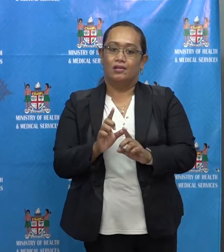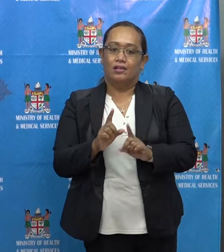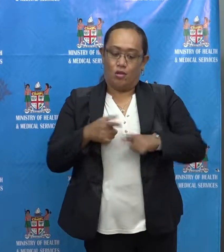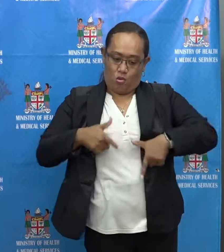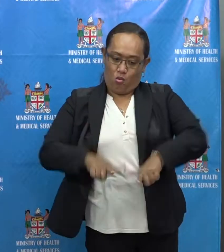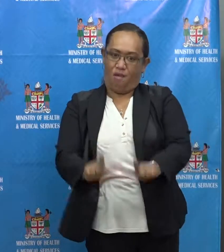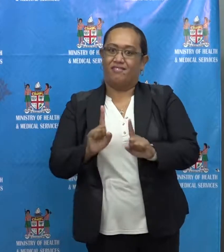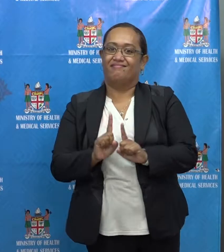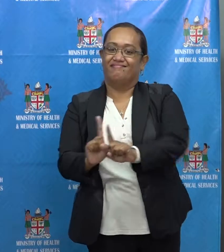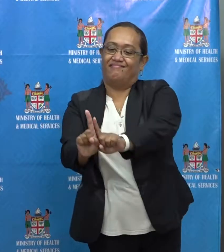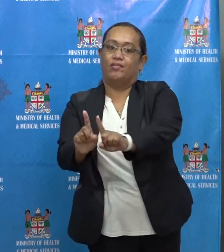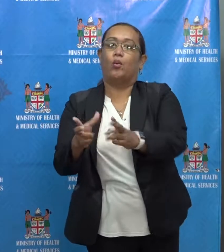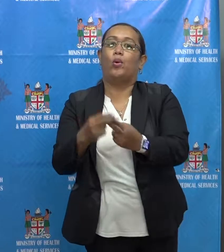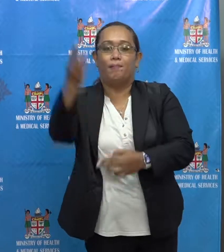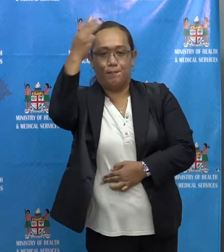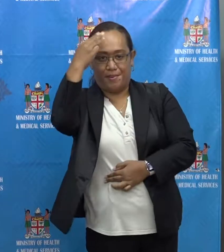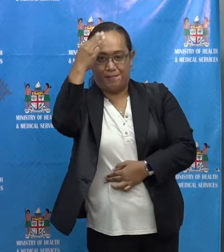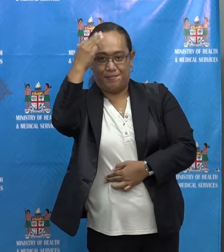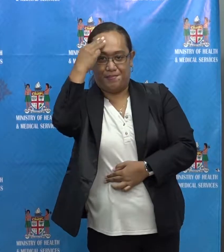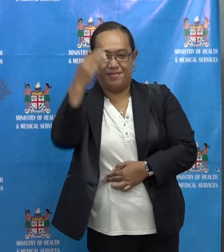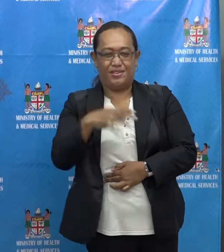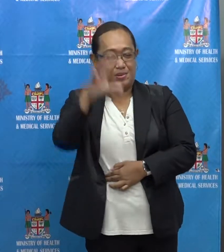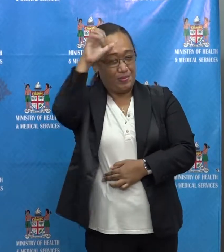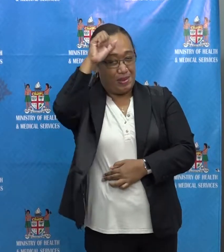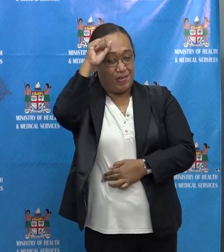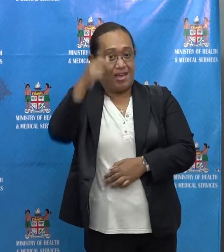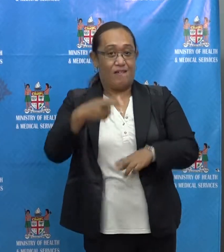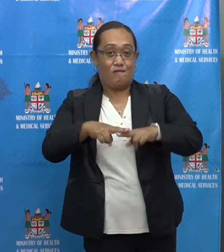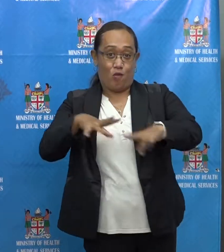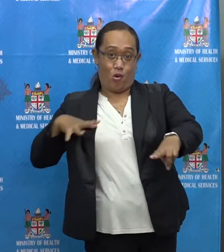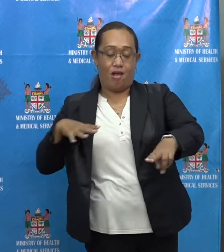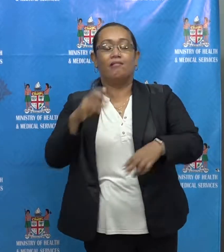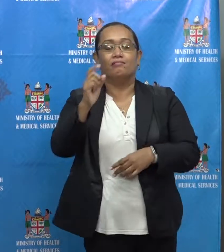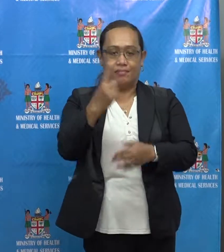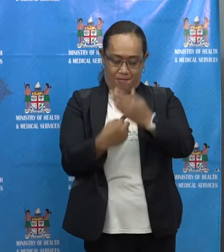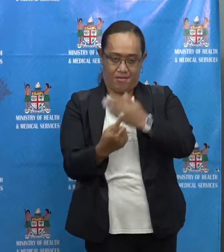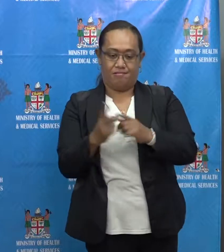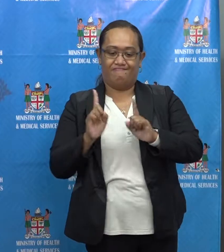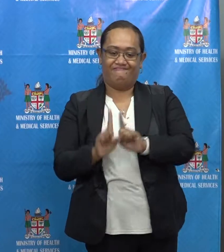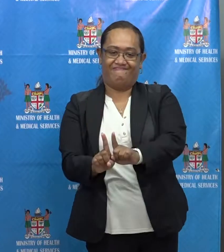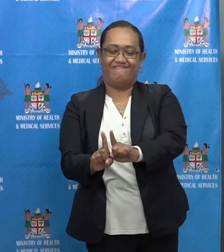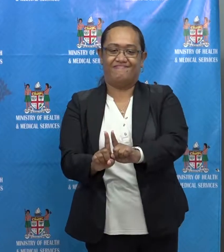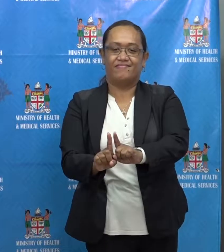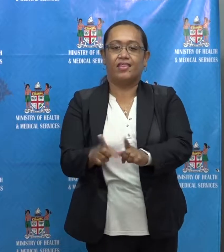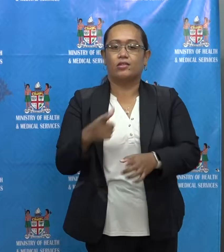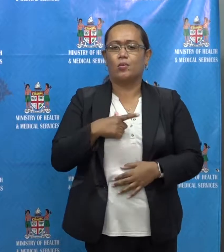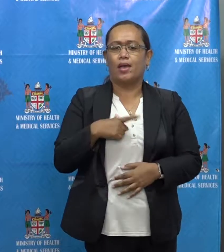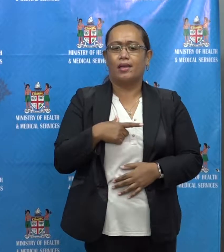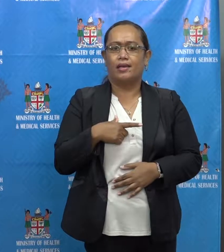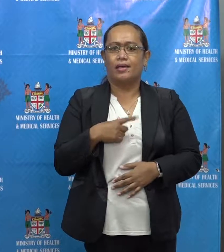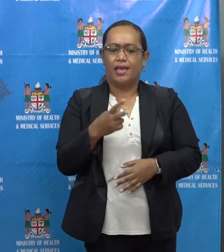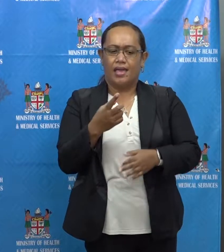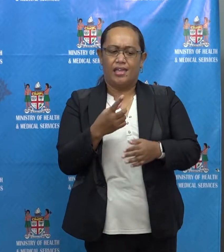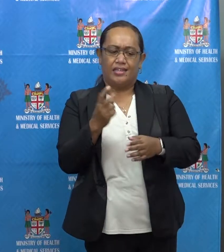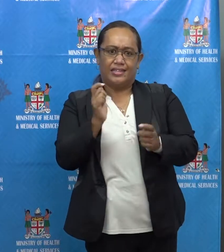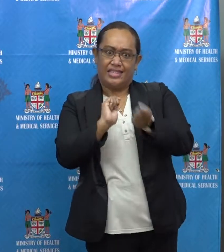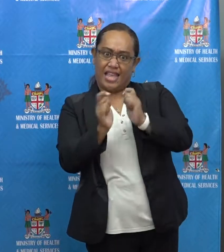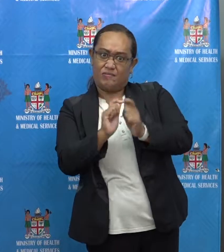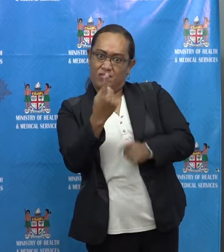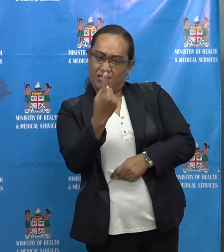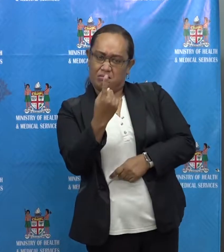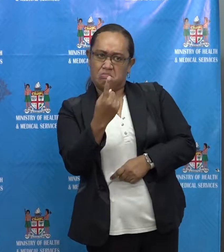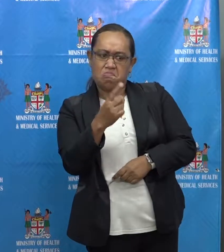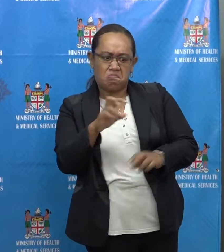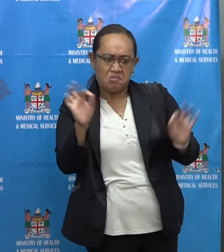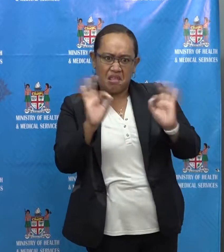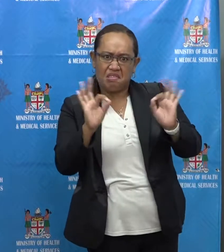on April 16th and 17th. However, she had no symptoms and she tested negative when